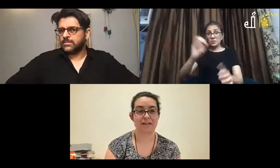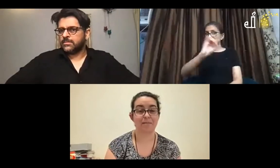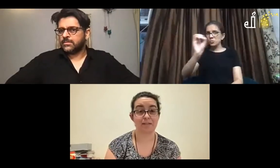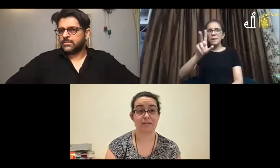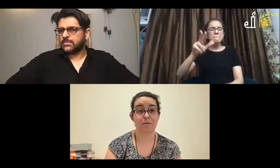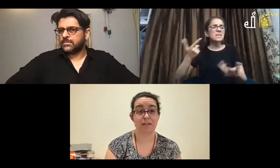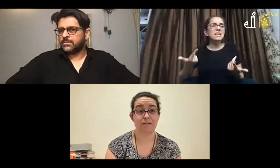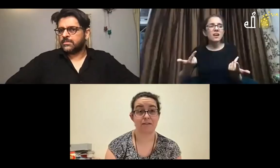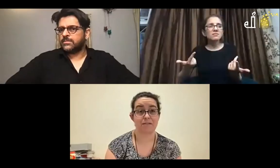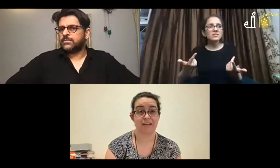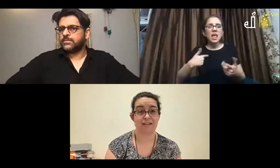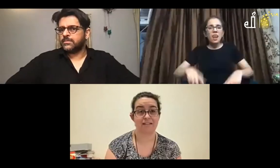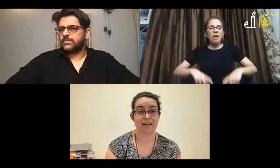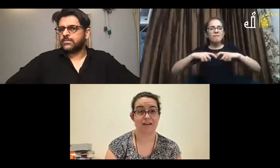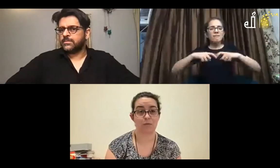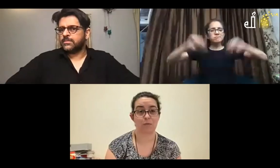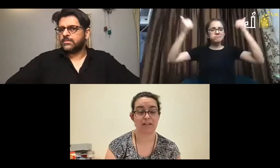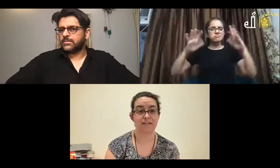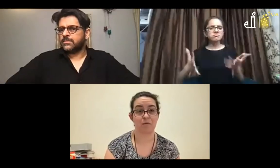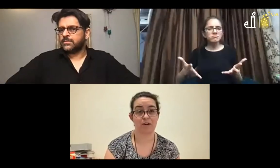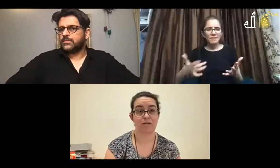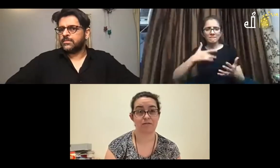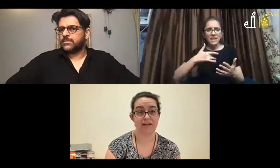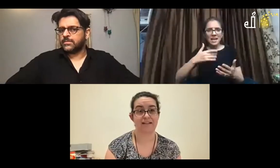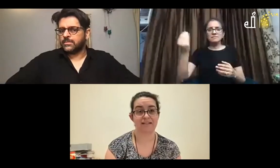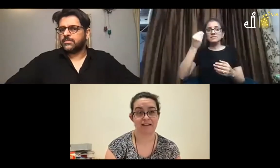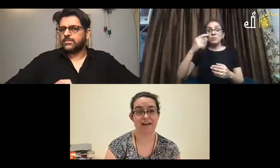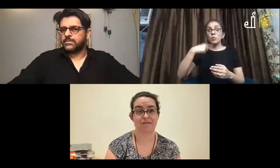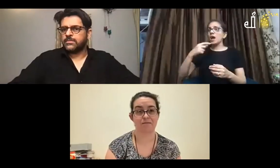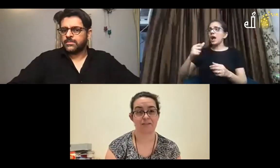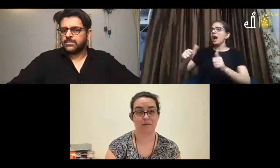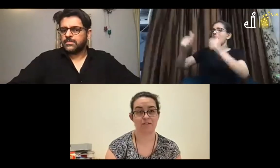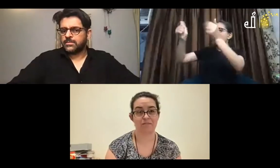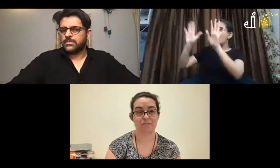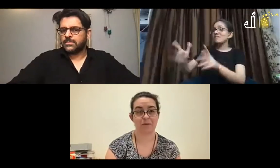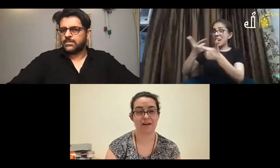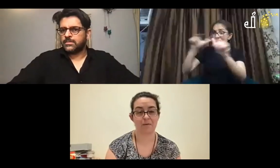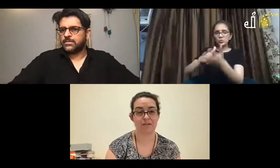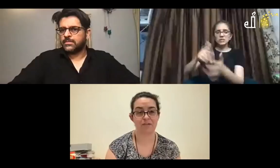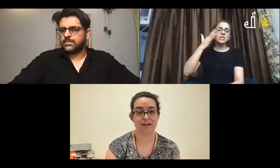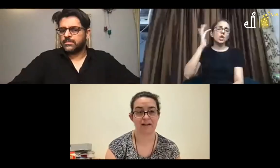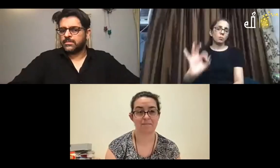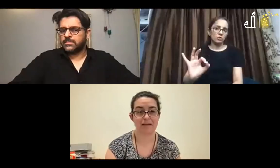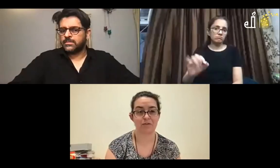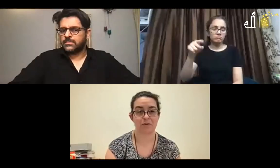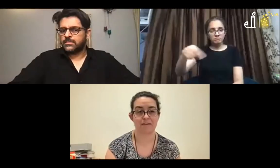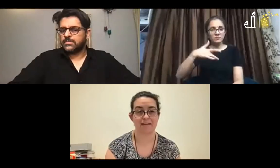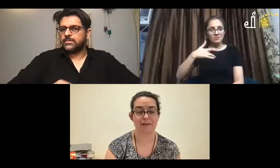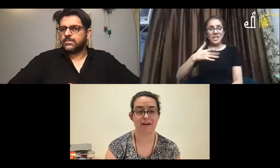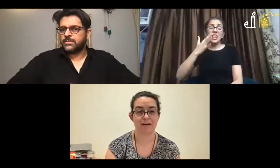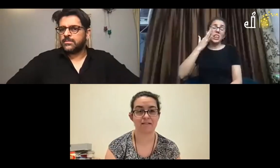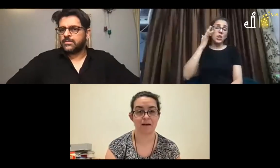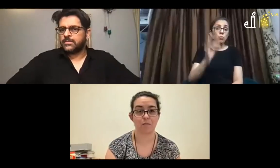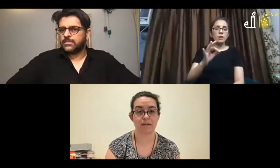going to be able to do all of those things as well as someone who does have language. So I always try to make sure